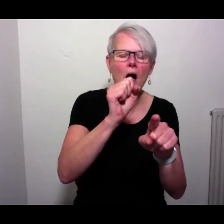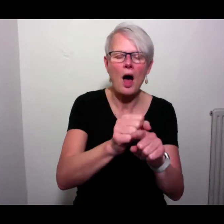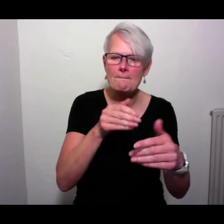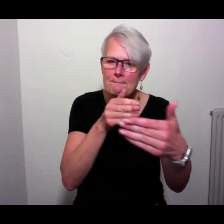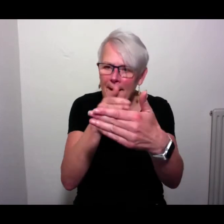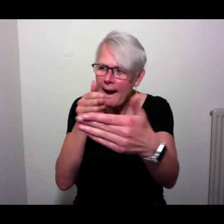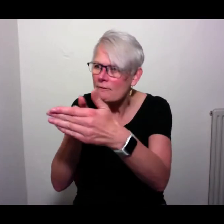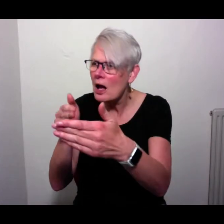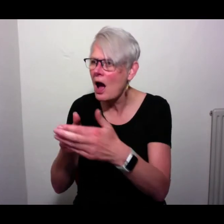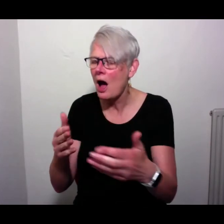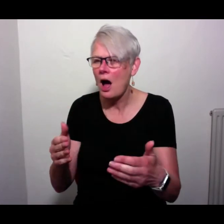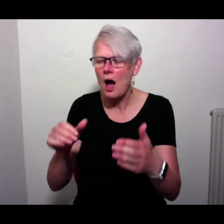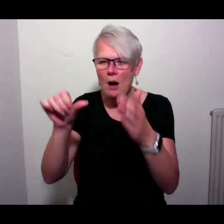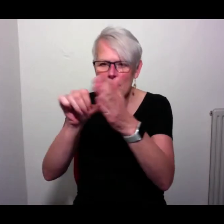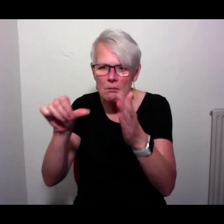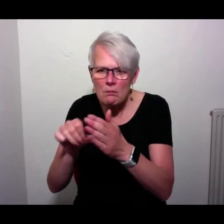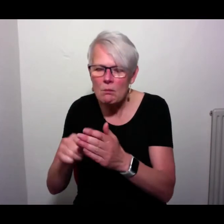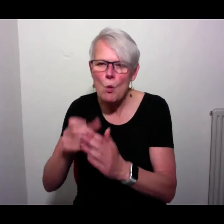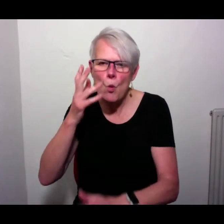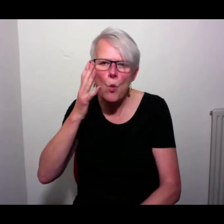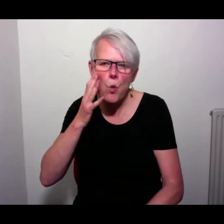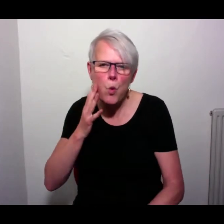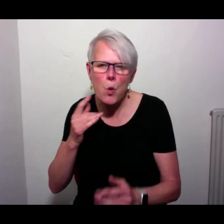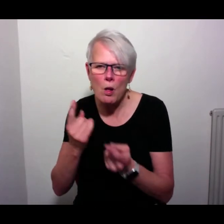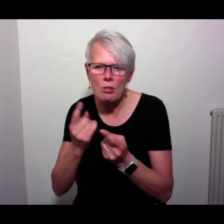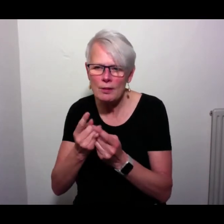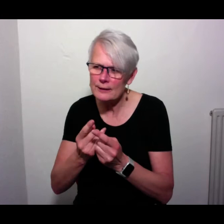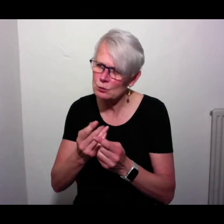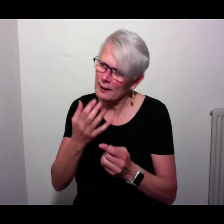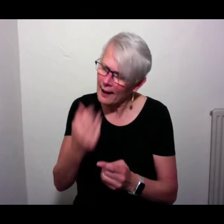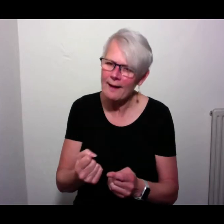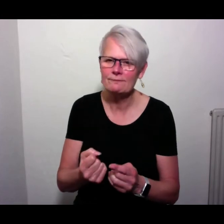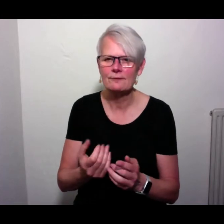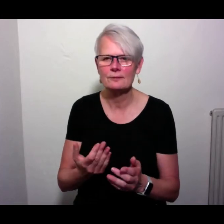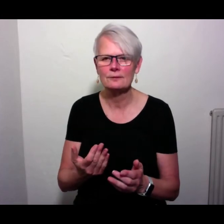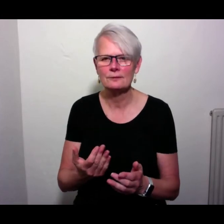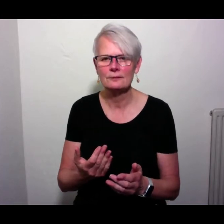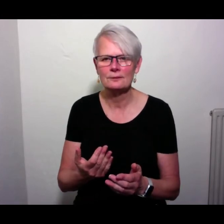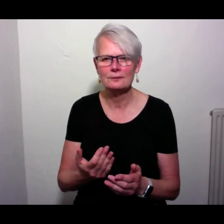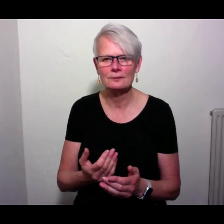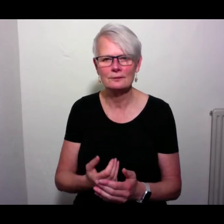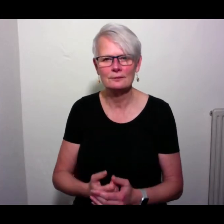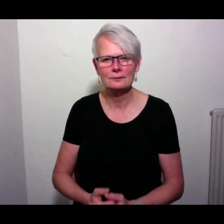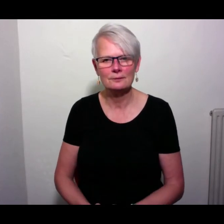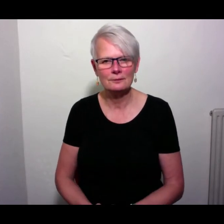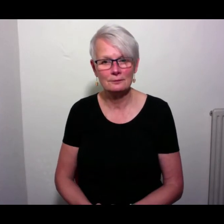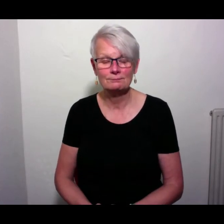all the shitty barriers and obstacles we face every single day.